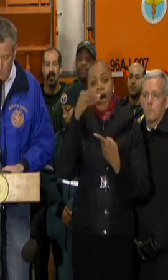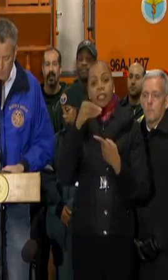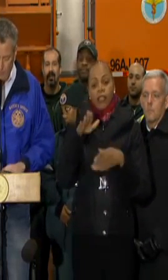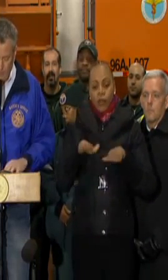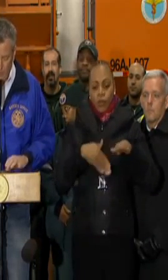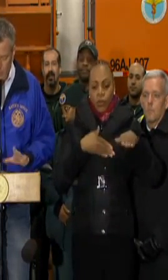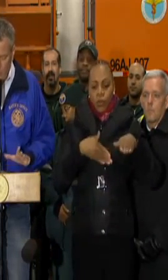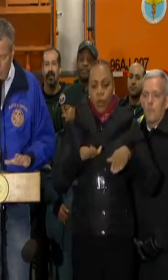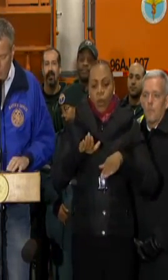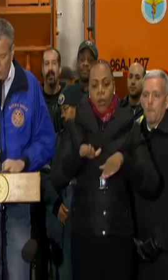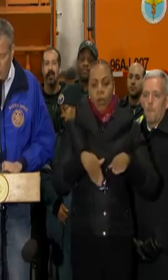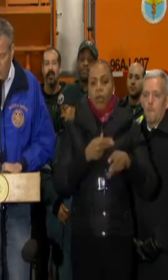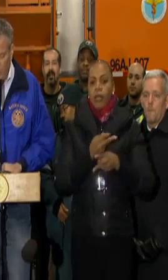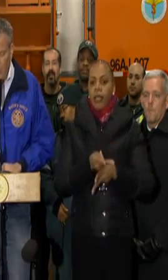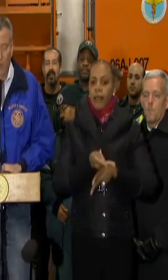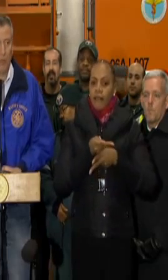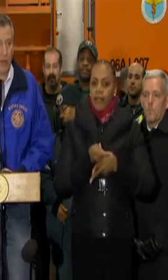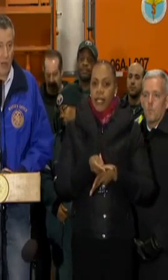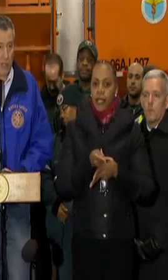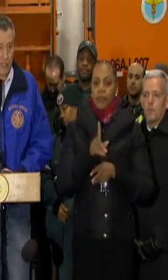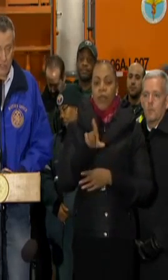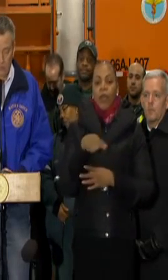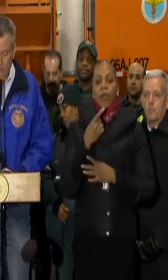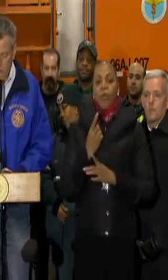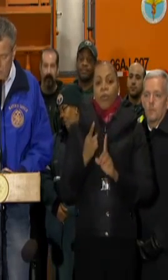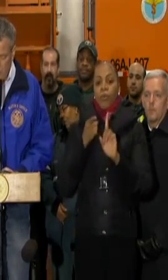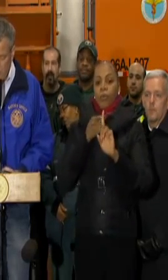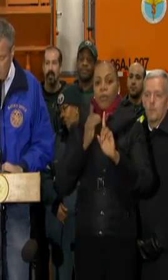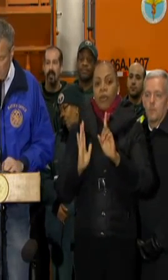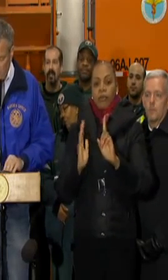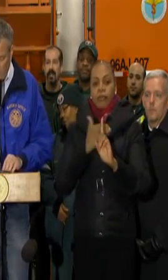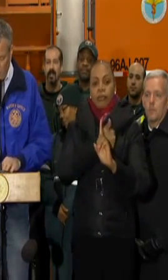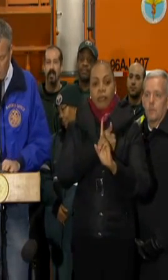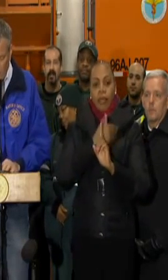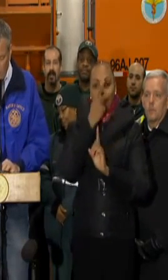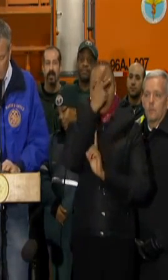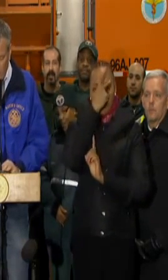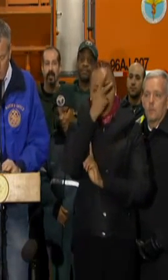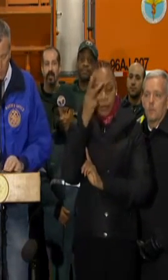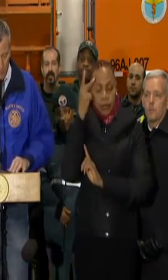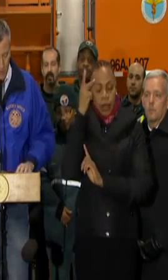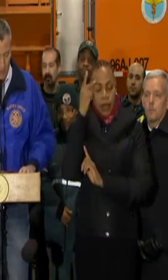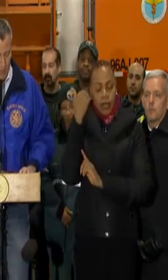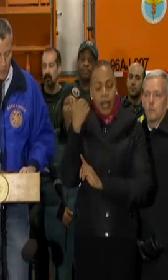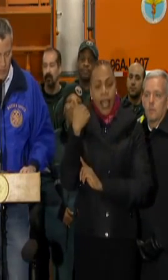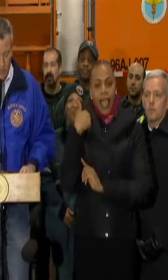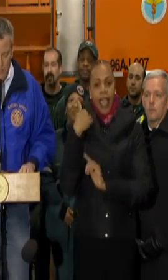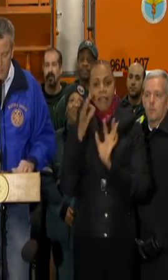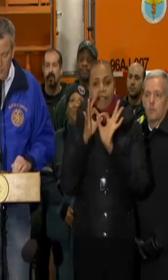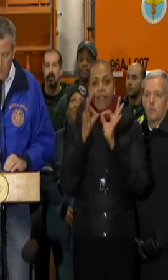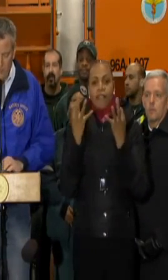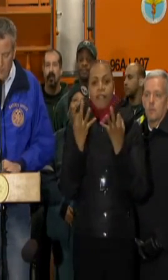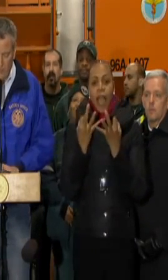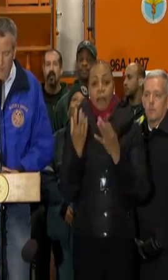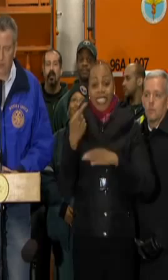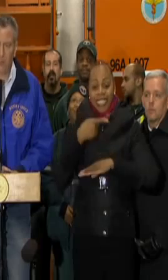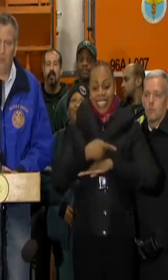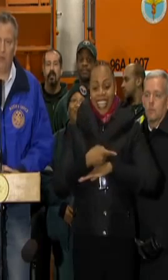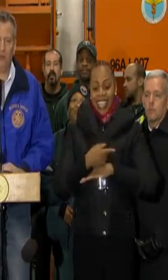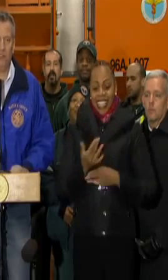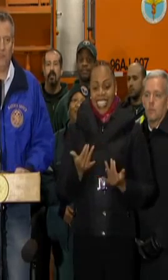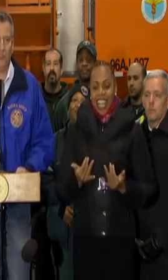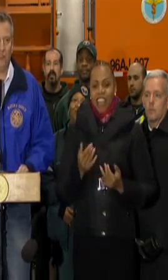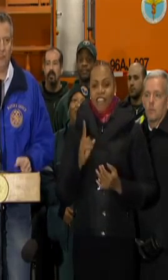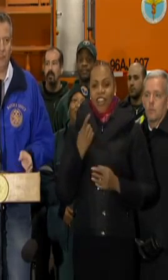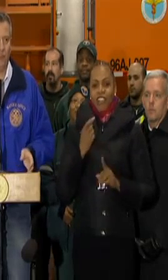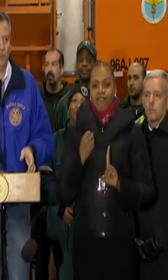carefully. One other point about our parks, and I have a family where days like this, the first